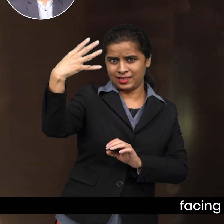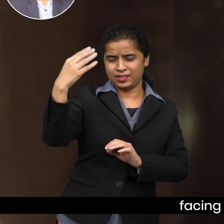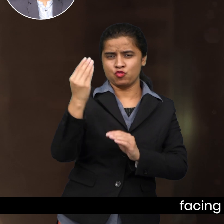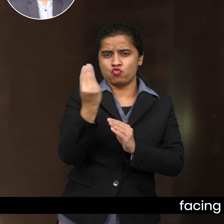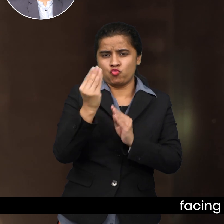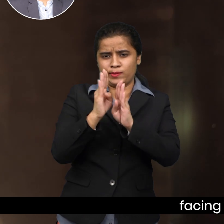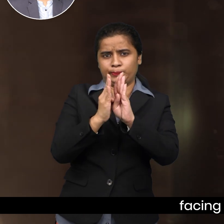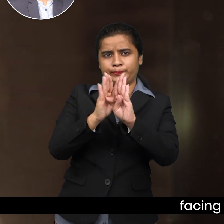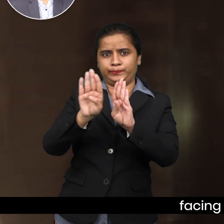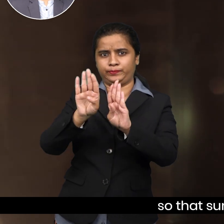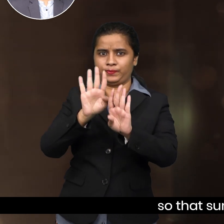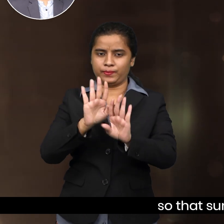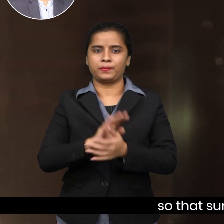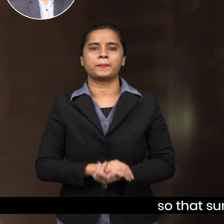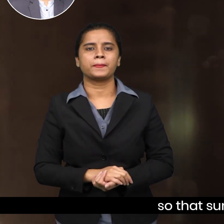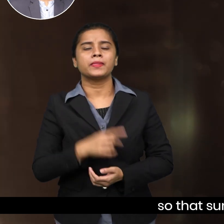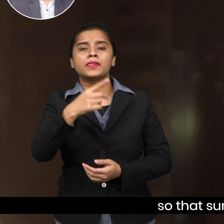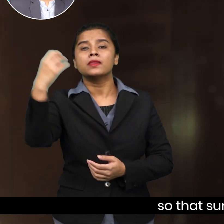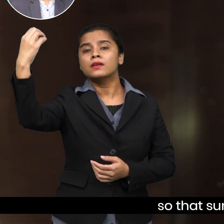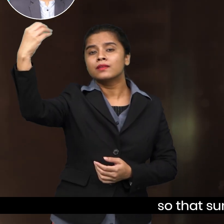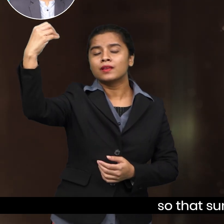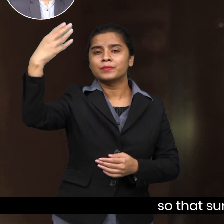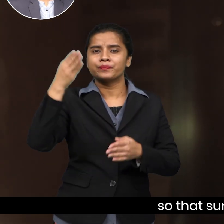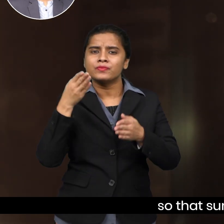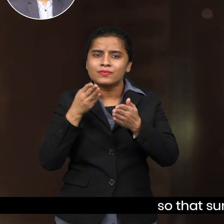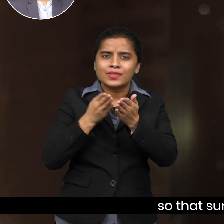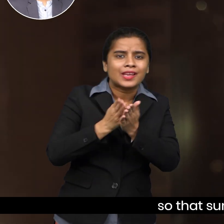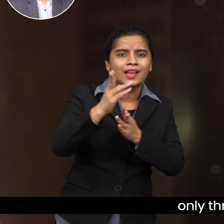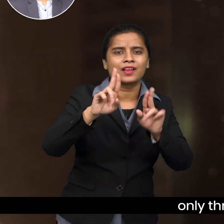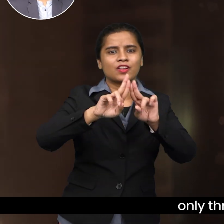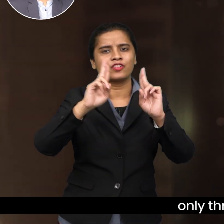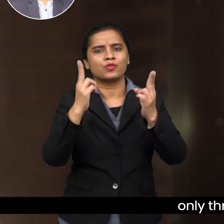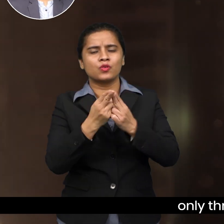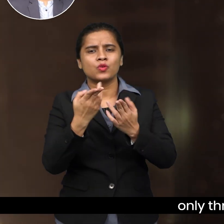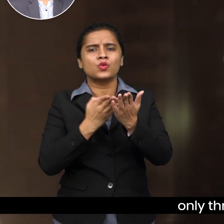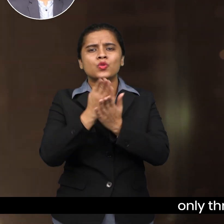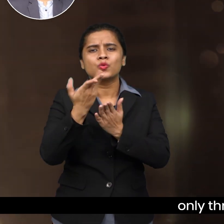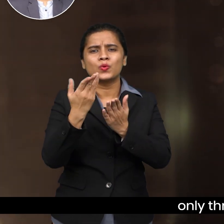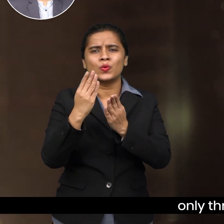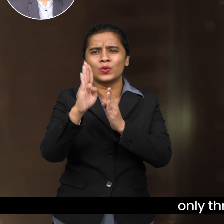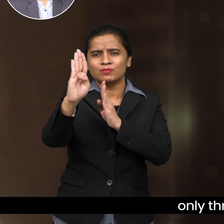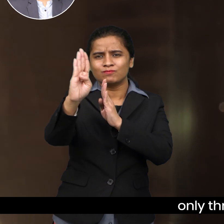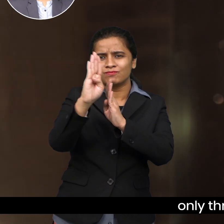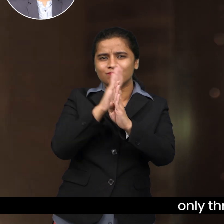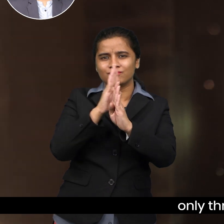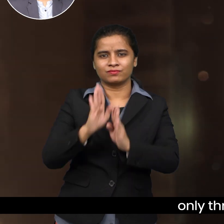little, so that sunlight enters the room only through a narrow slit.